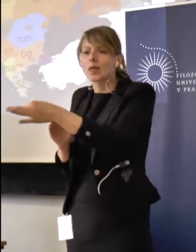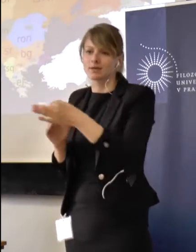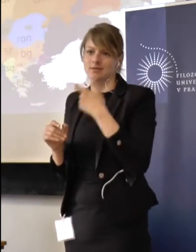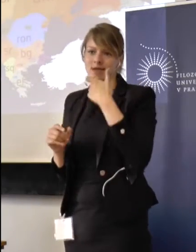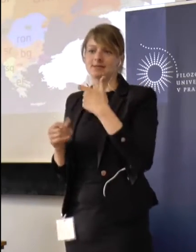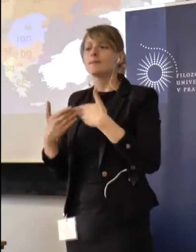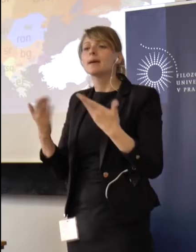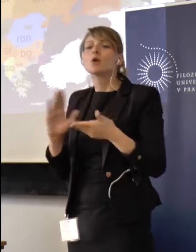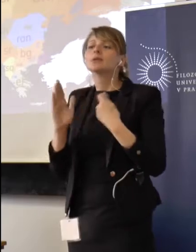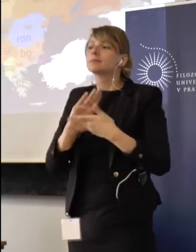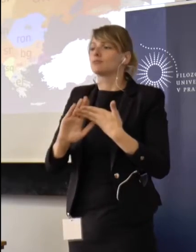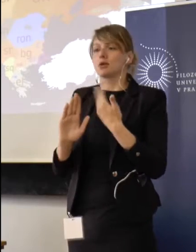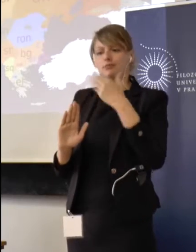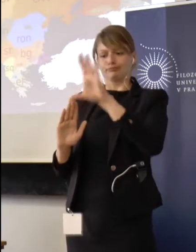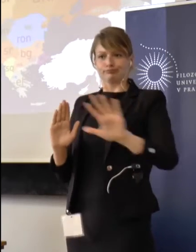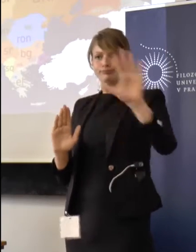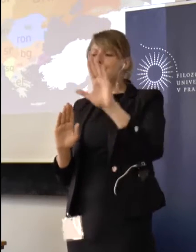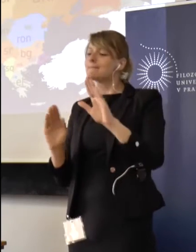linguistic diversity is the reality